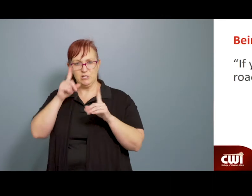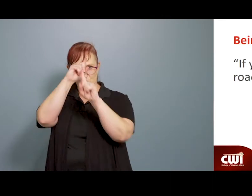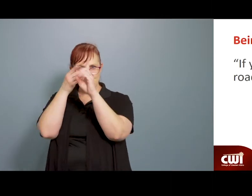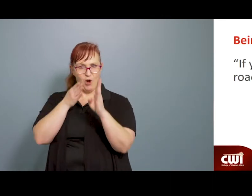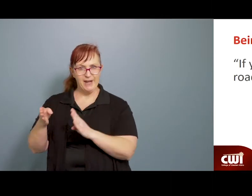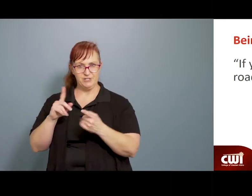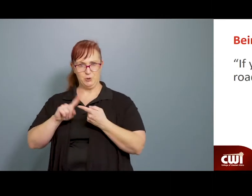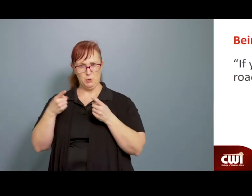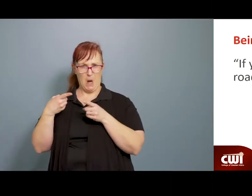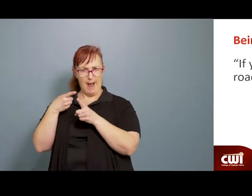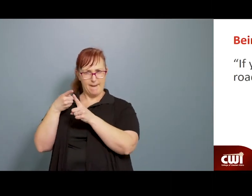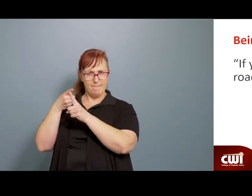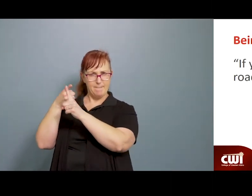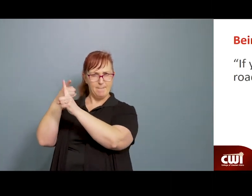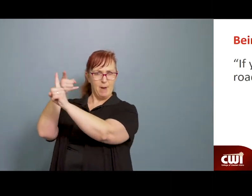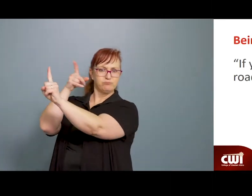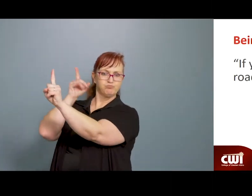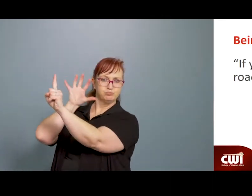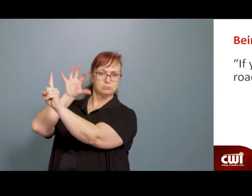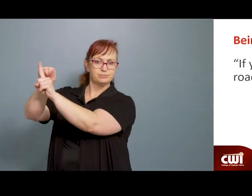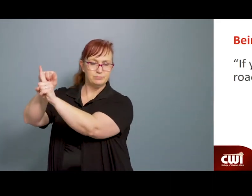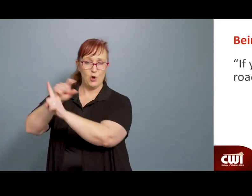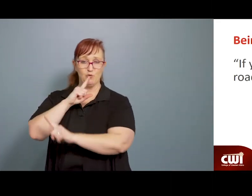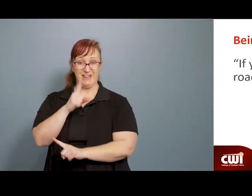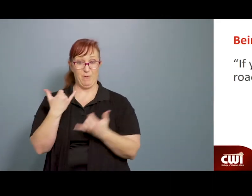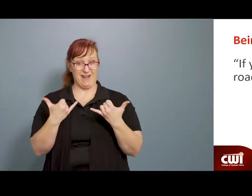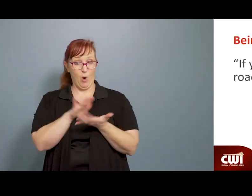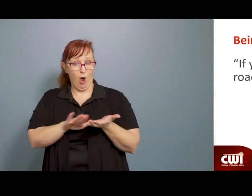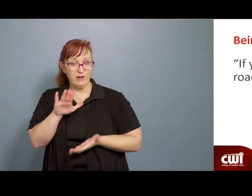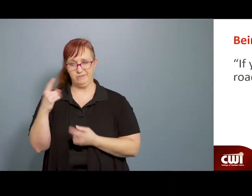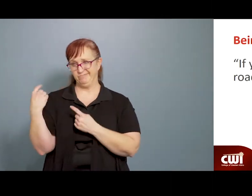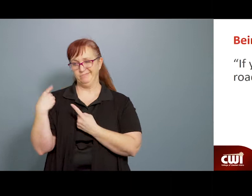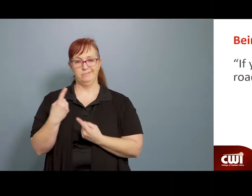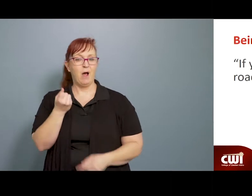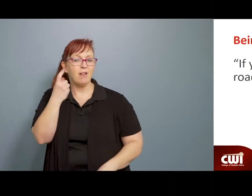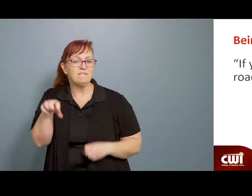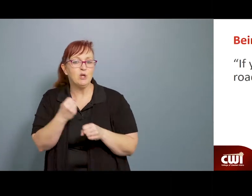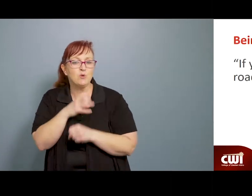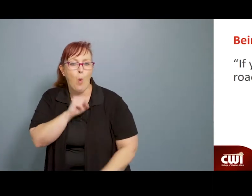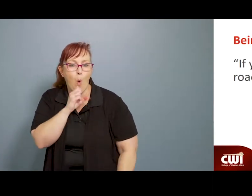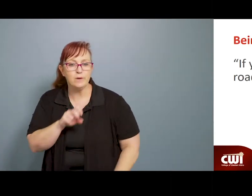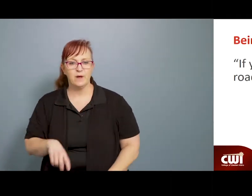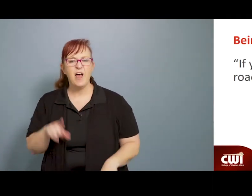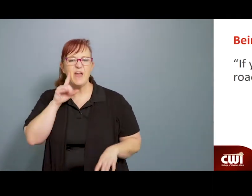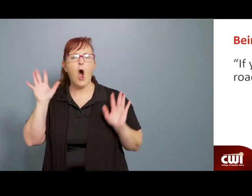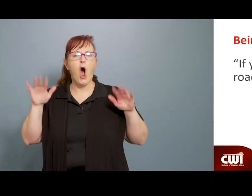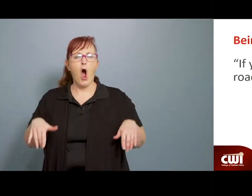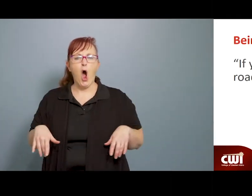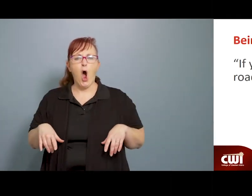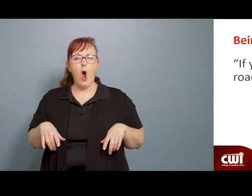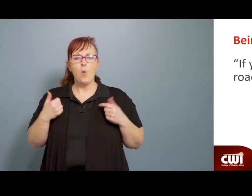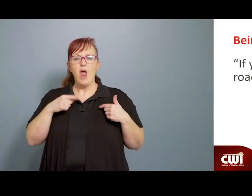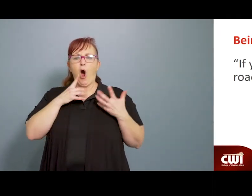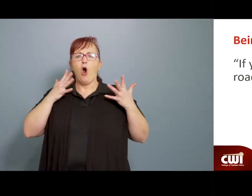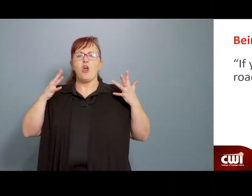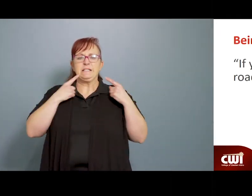We're 11 years old now, and in some minds it might say, here's where we can sit back, relax. CWI is hugely